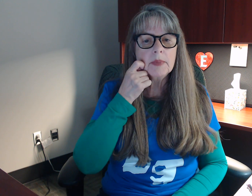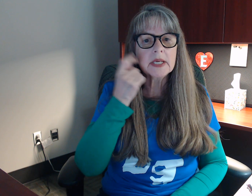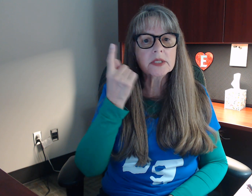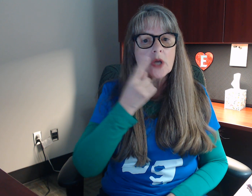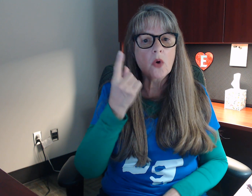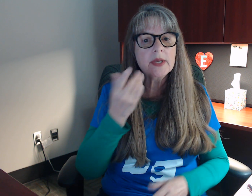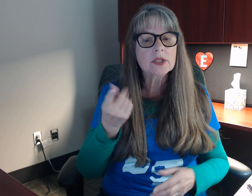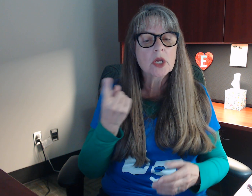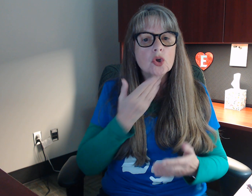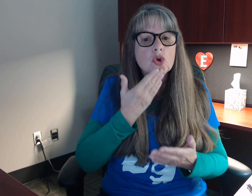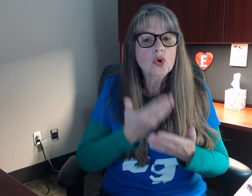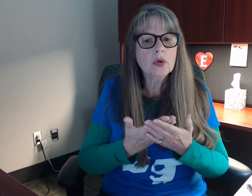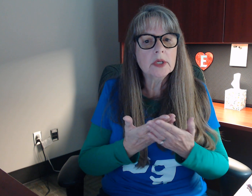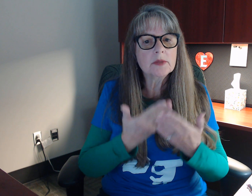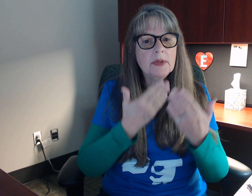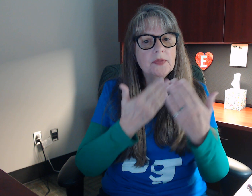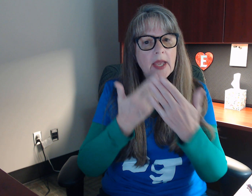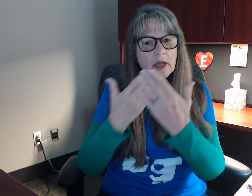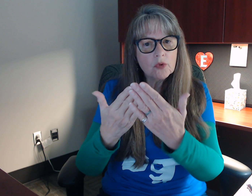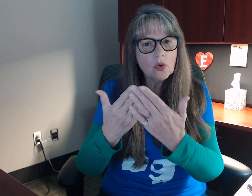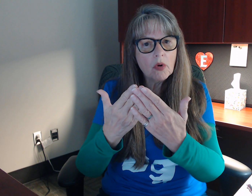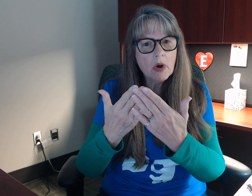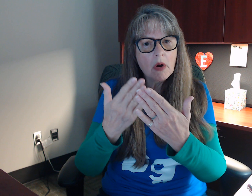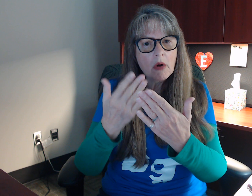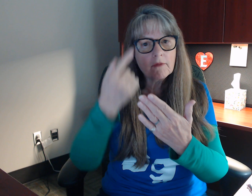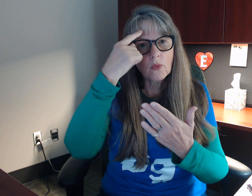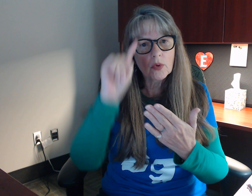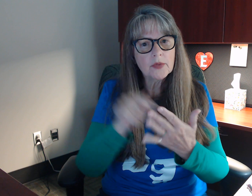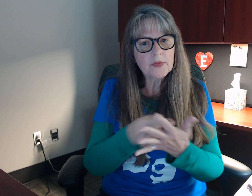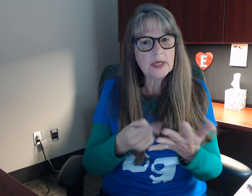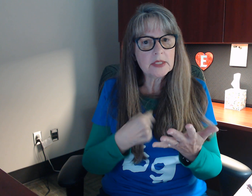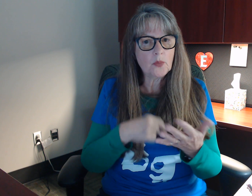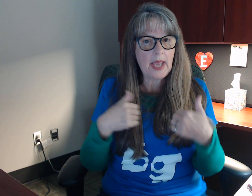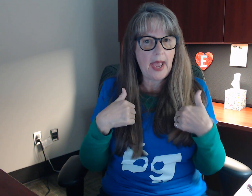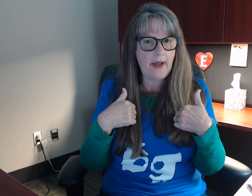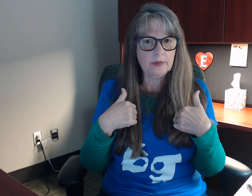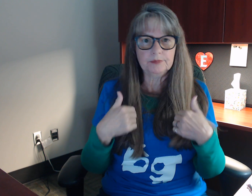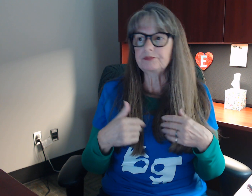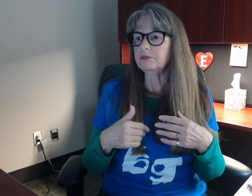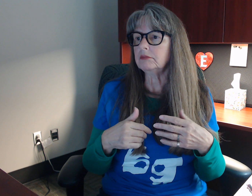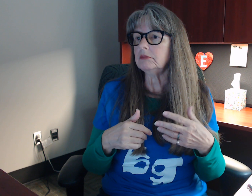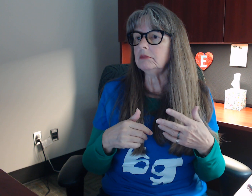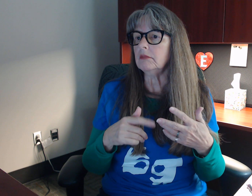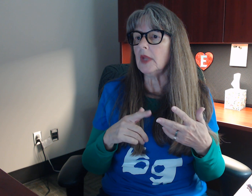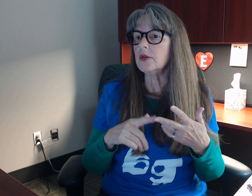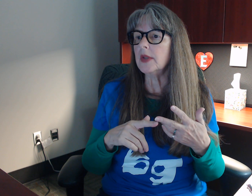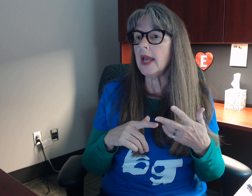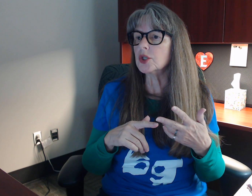it's always good to be thankful for the things that we have. So the next